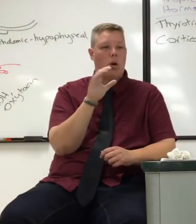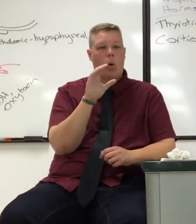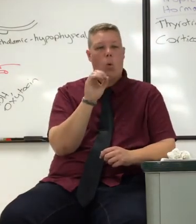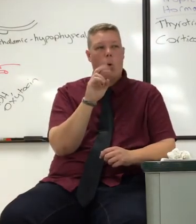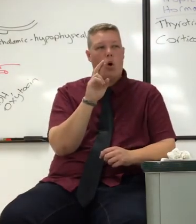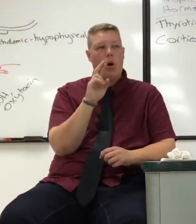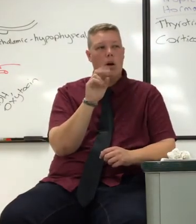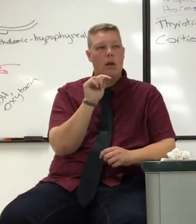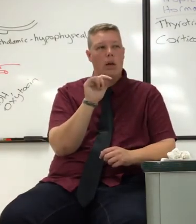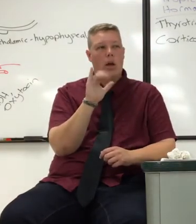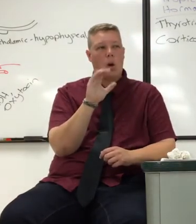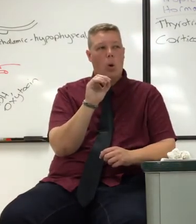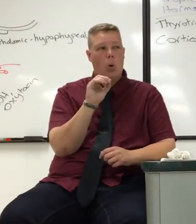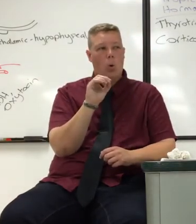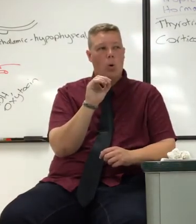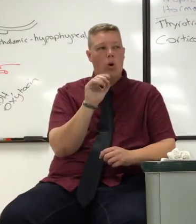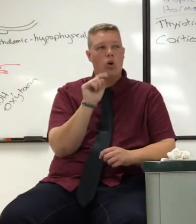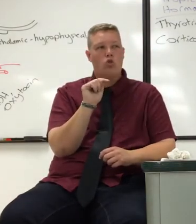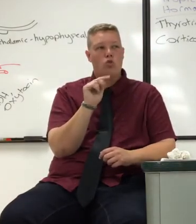corticotropin RH.